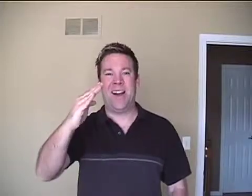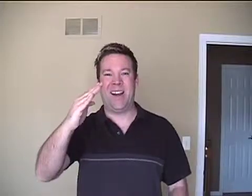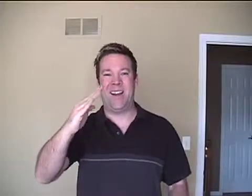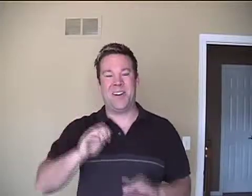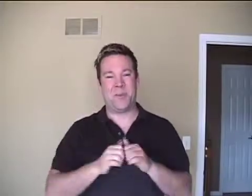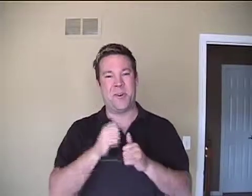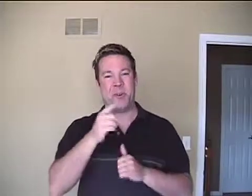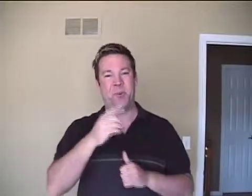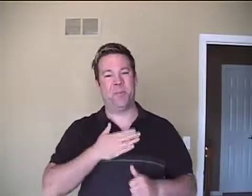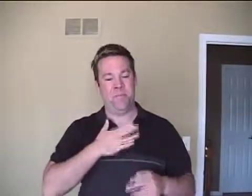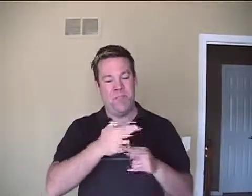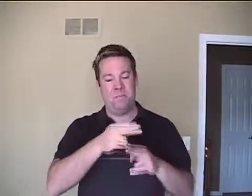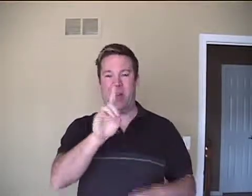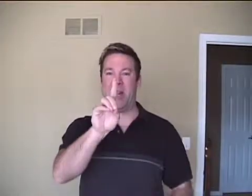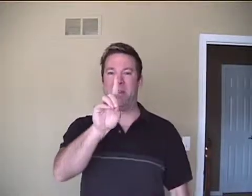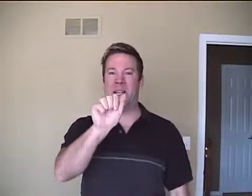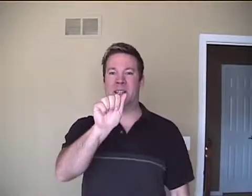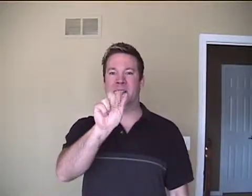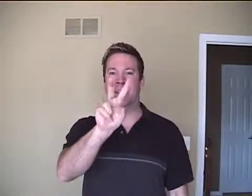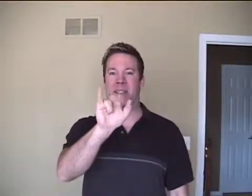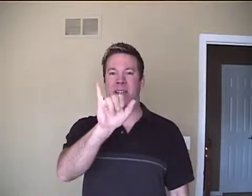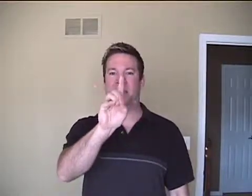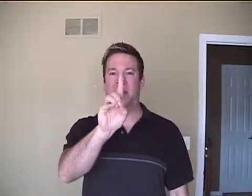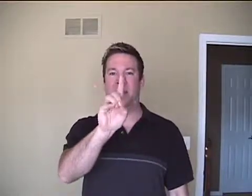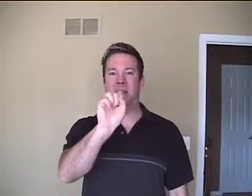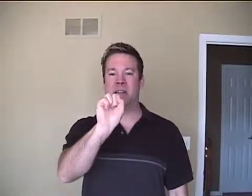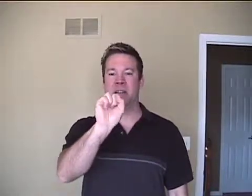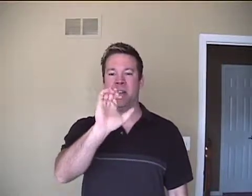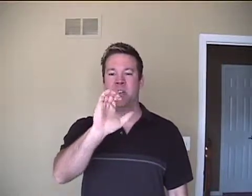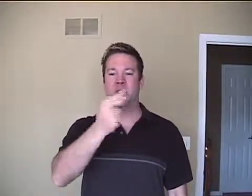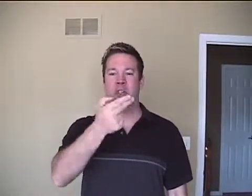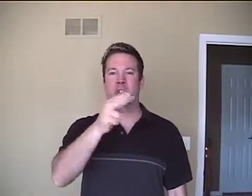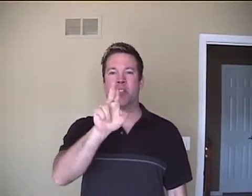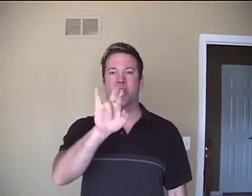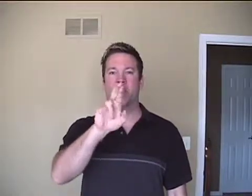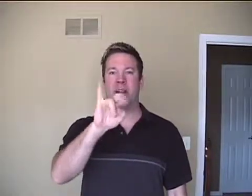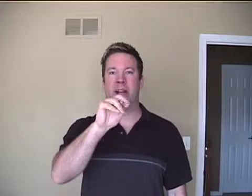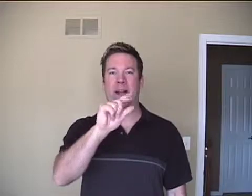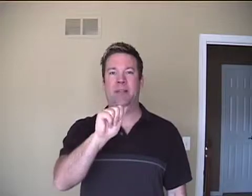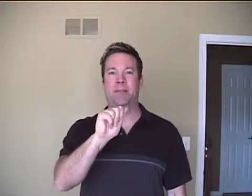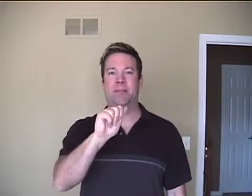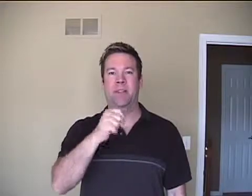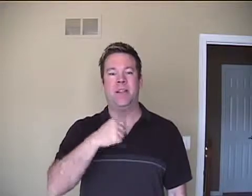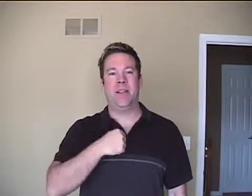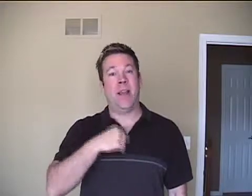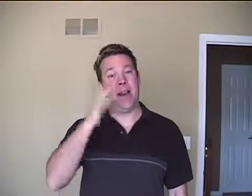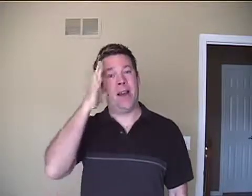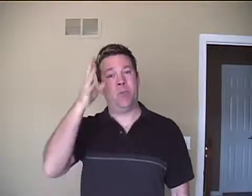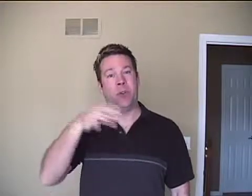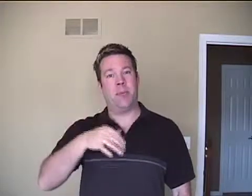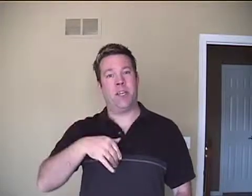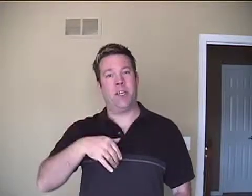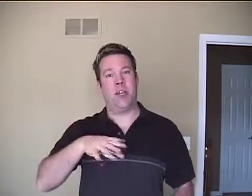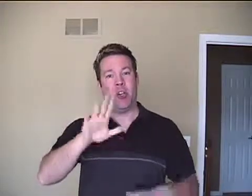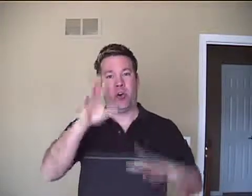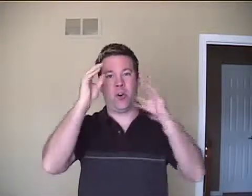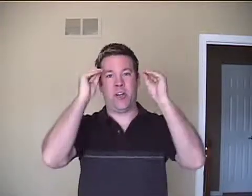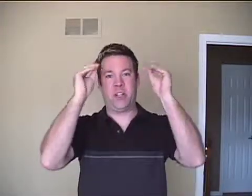Hi, how are you? My name is David Schuringa, and I will be your